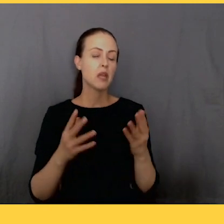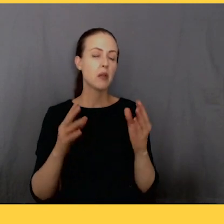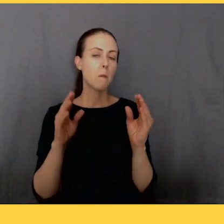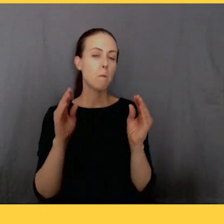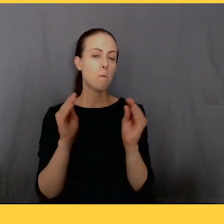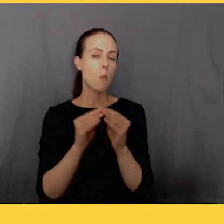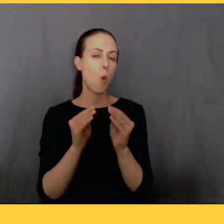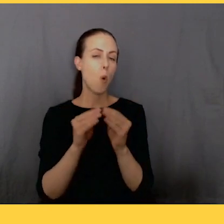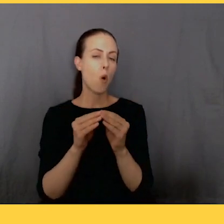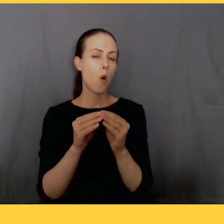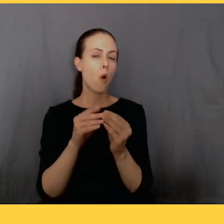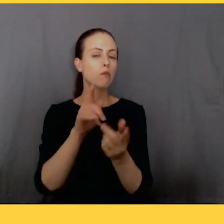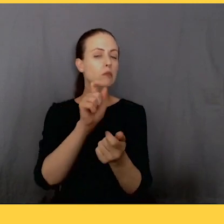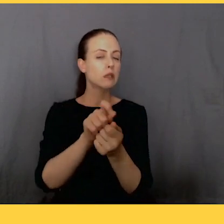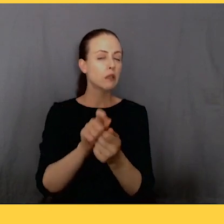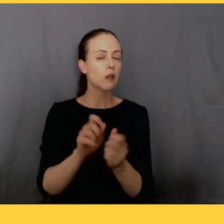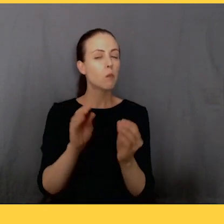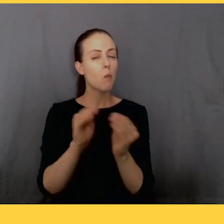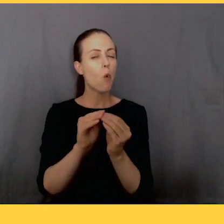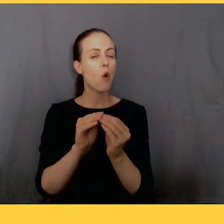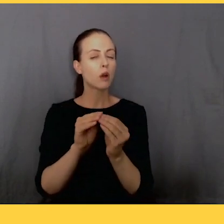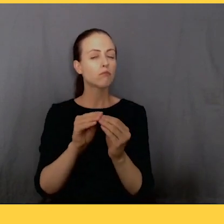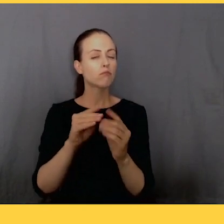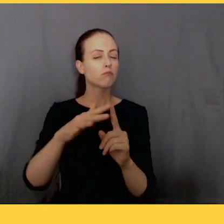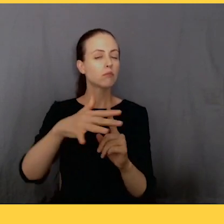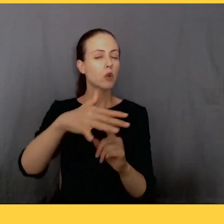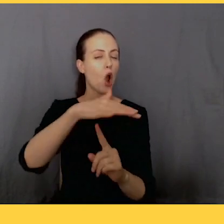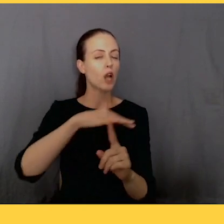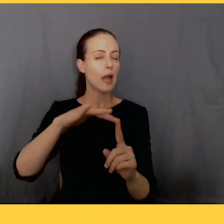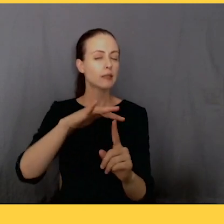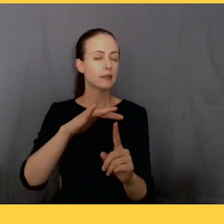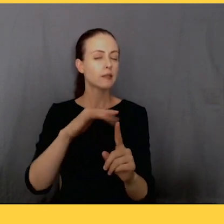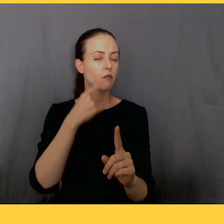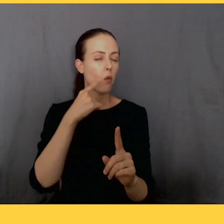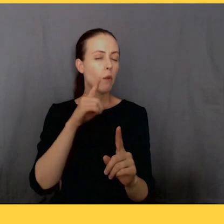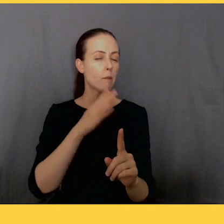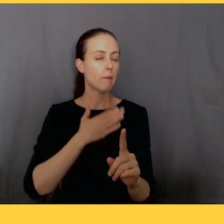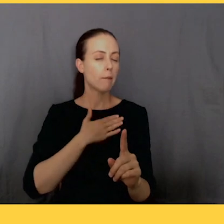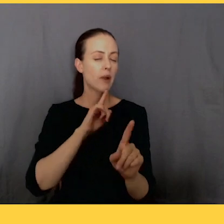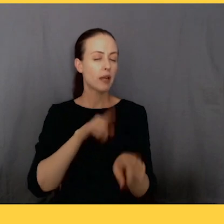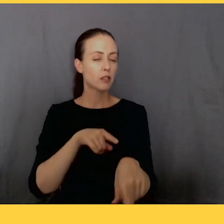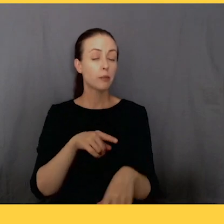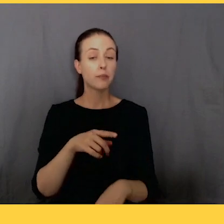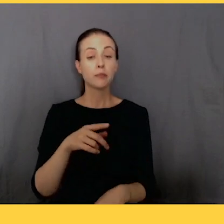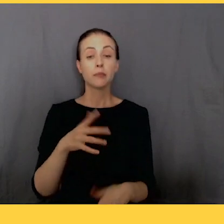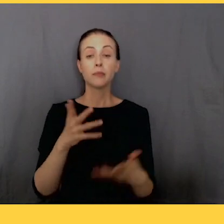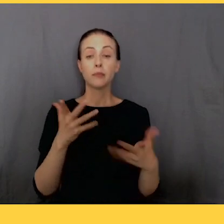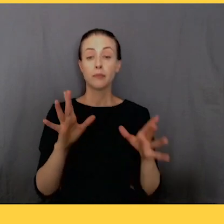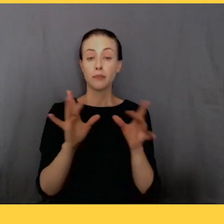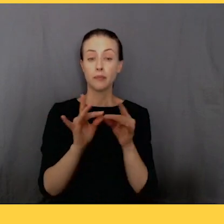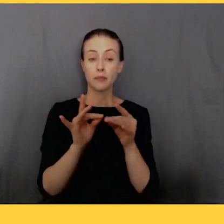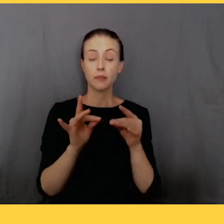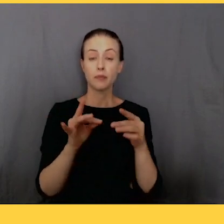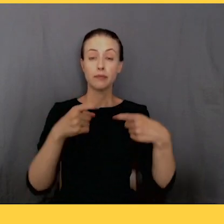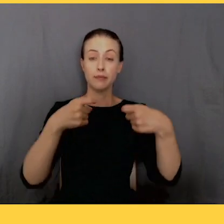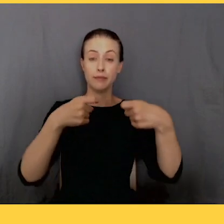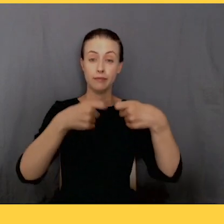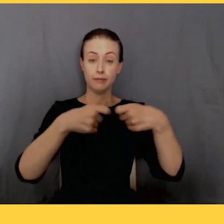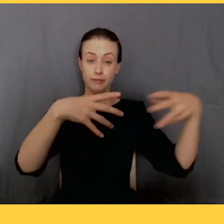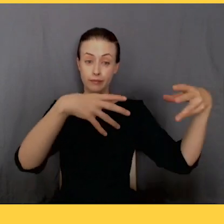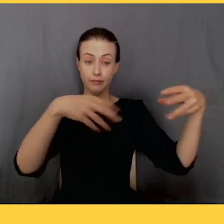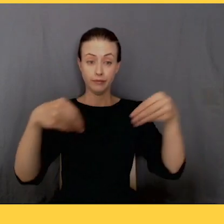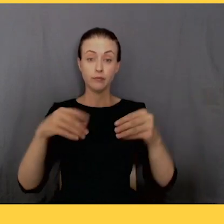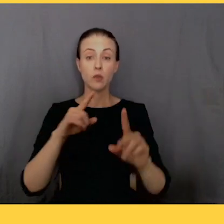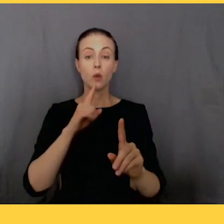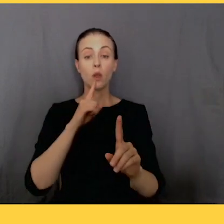more detail and broader context. So as I mentioned, PSPS is really